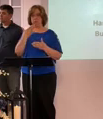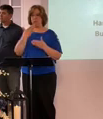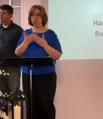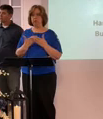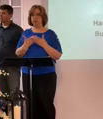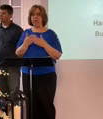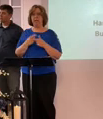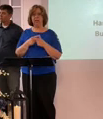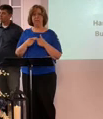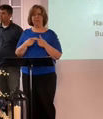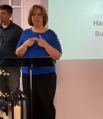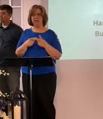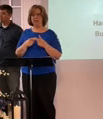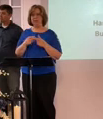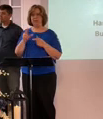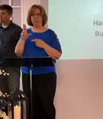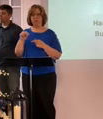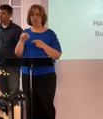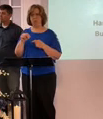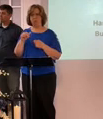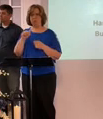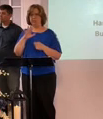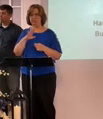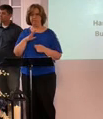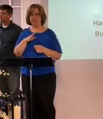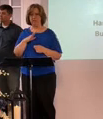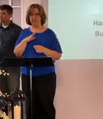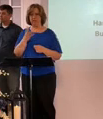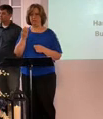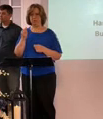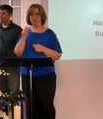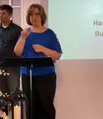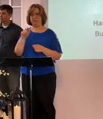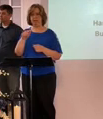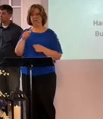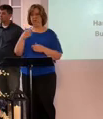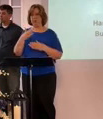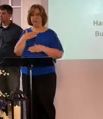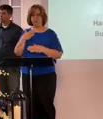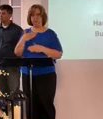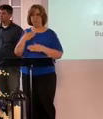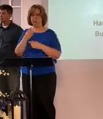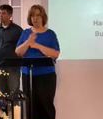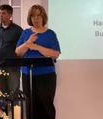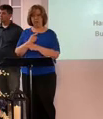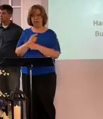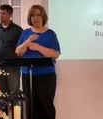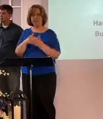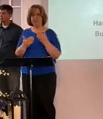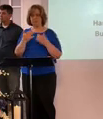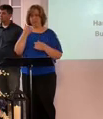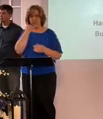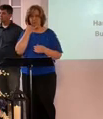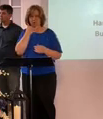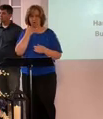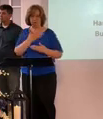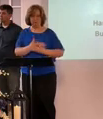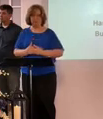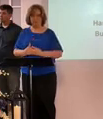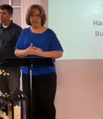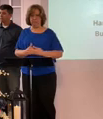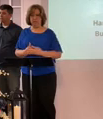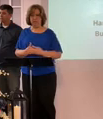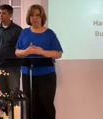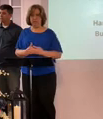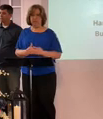everything wasn't okay. So a few hours later, he wasn't breathing right. Something was wrong. So they ended up sending